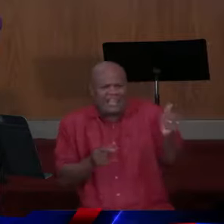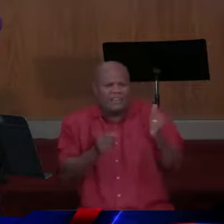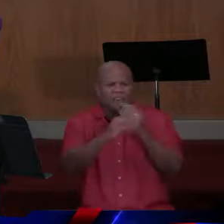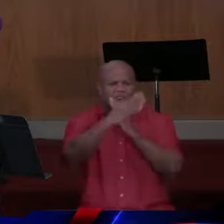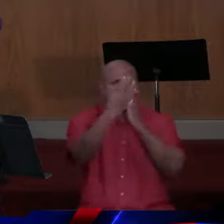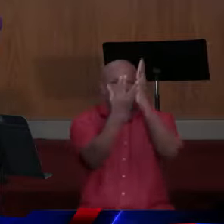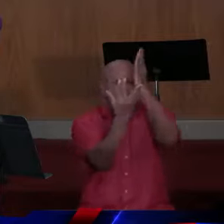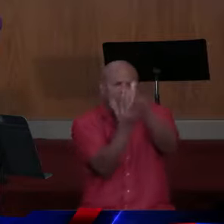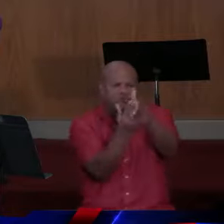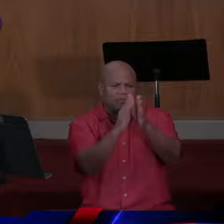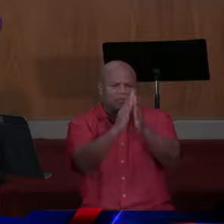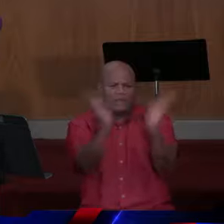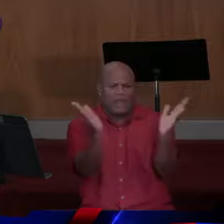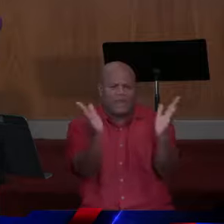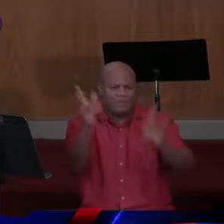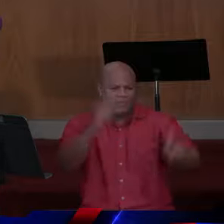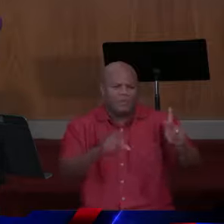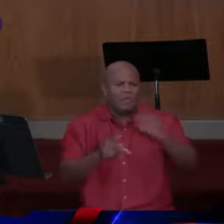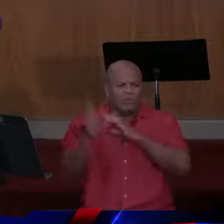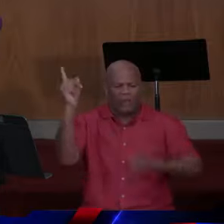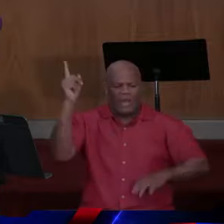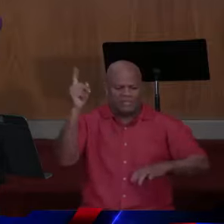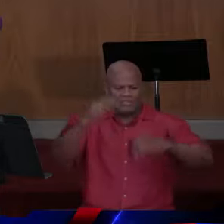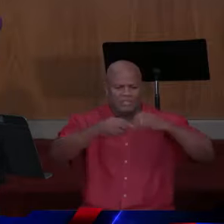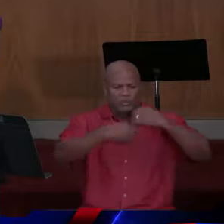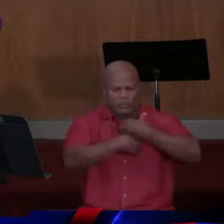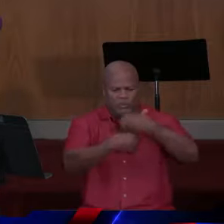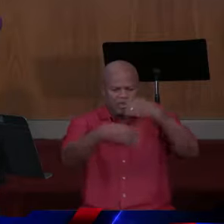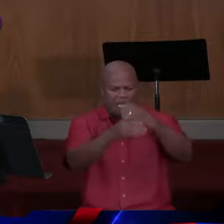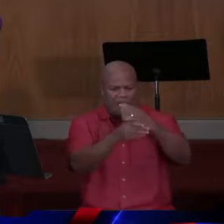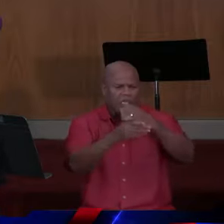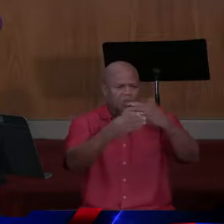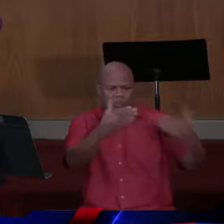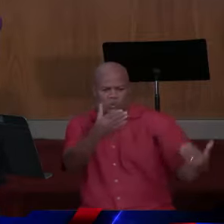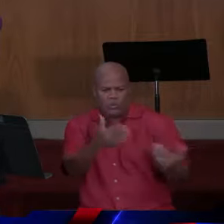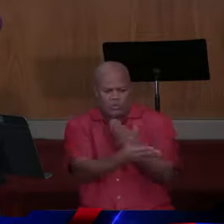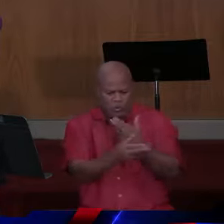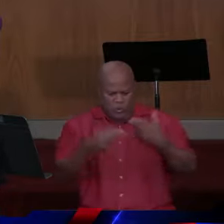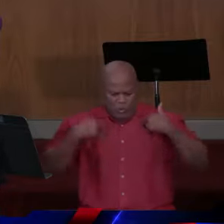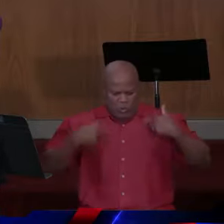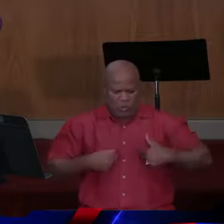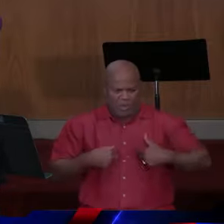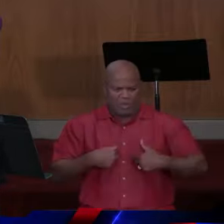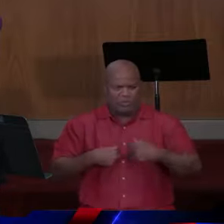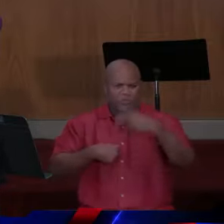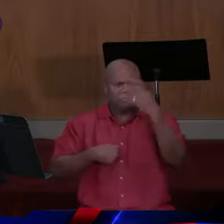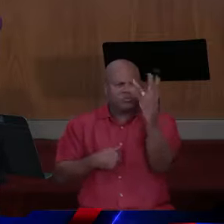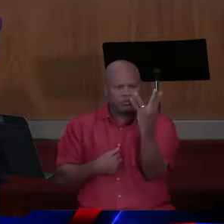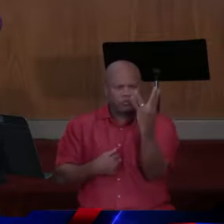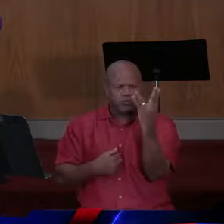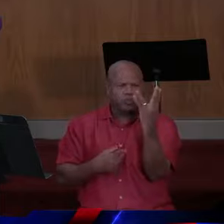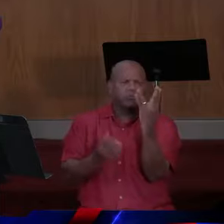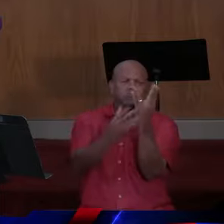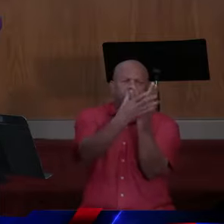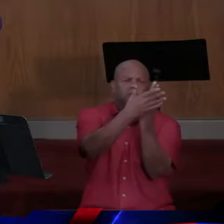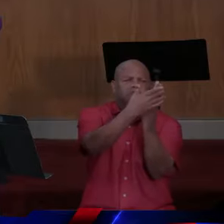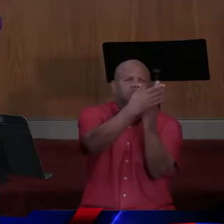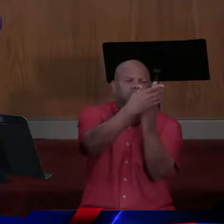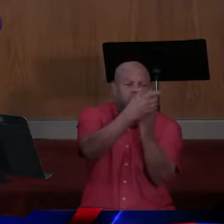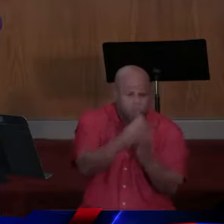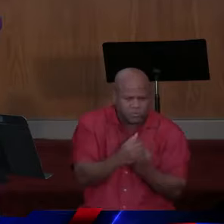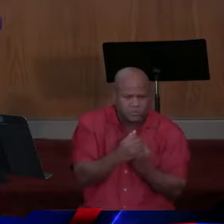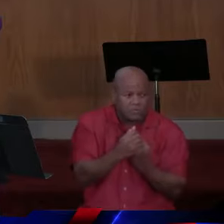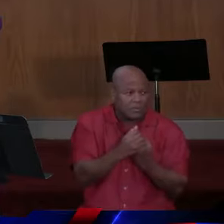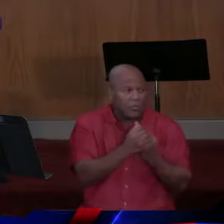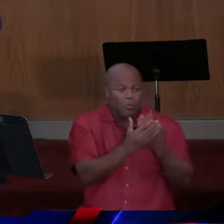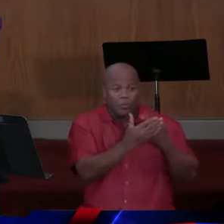us, Christ created a unified, a new humanity. Because that which is flesh is born of the